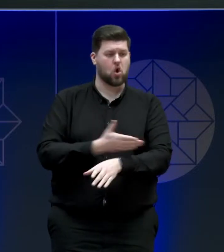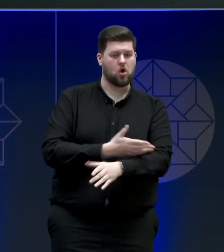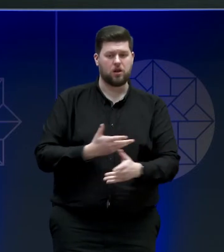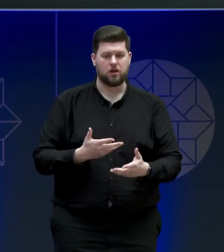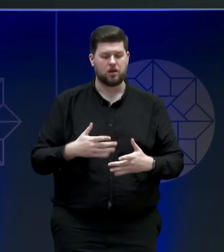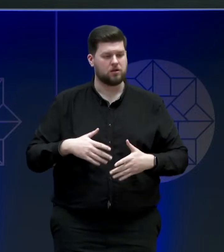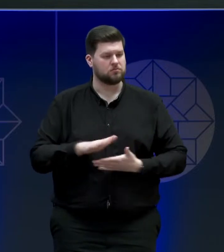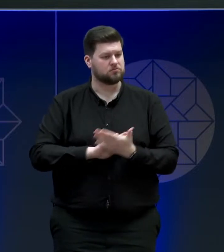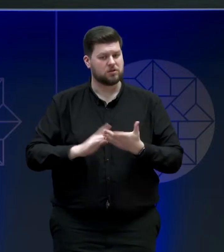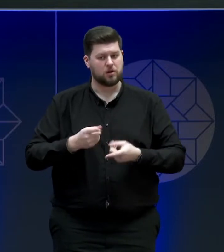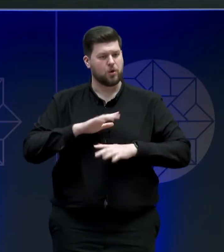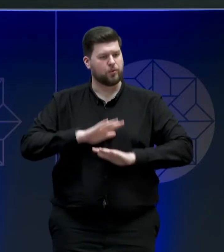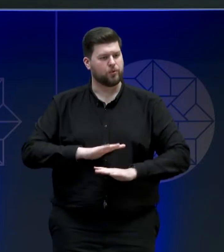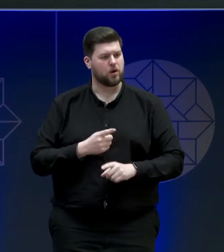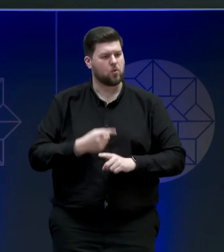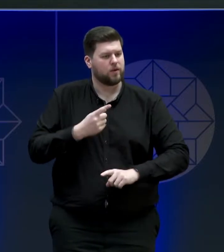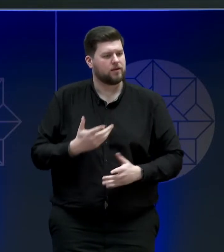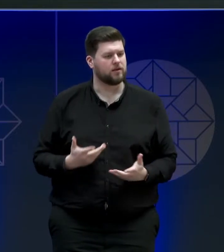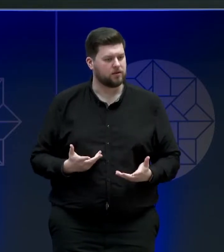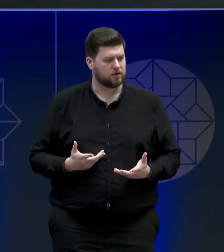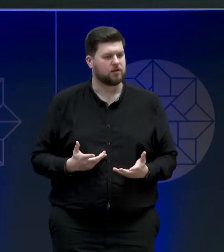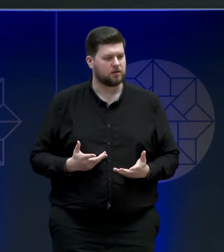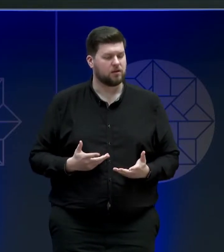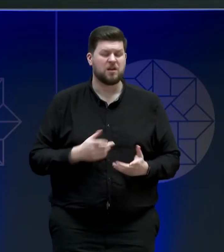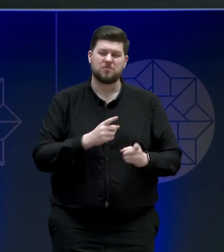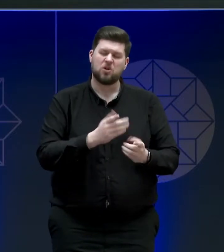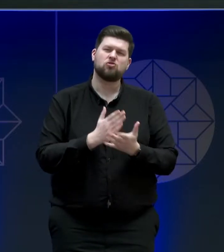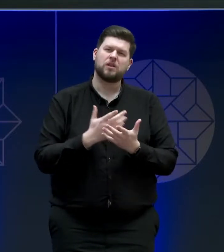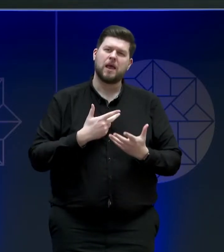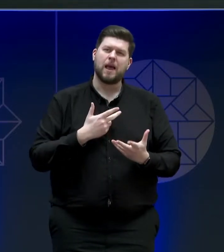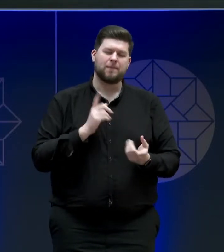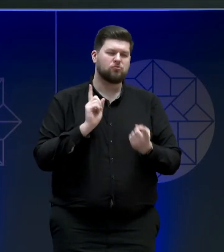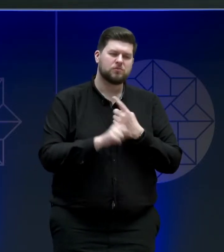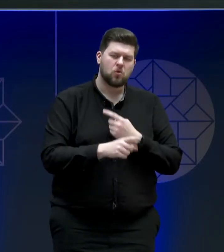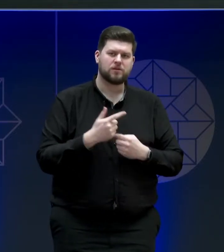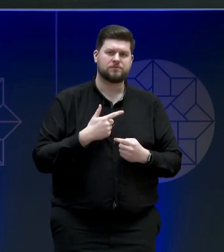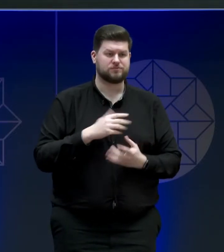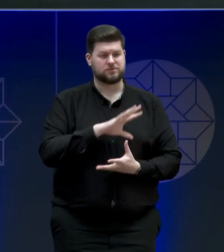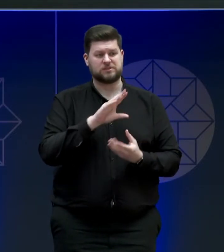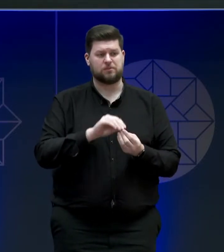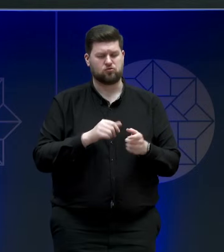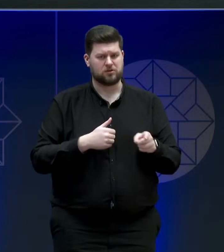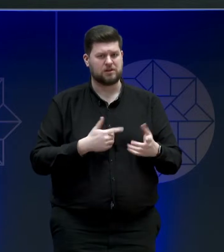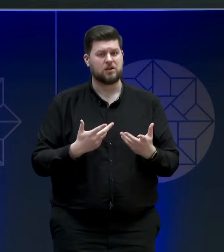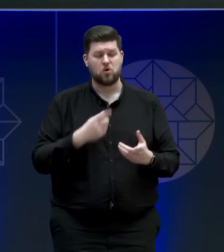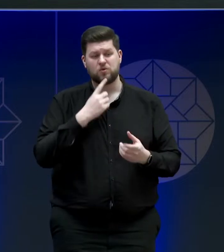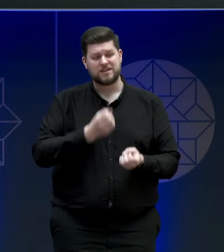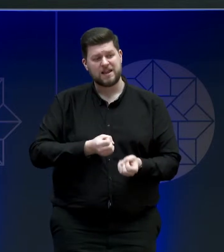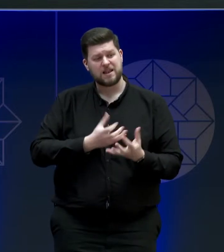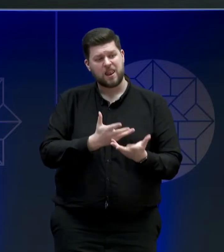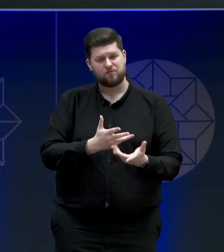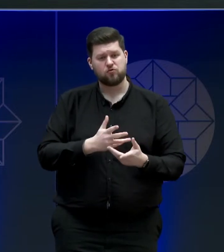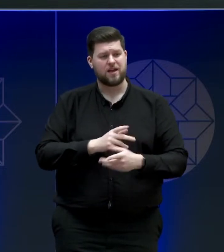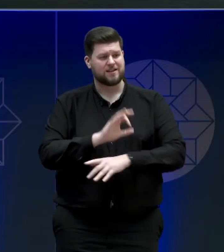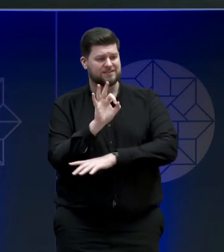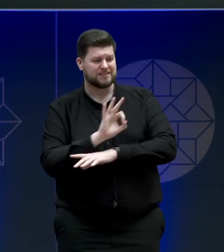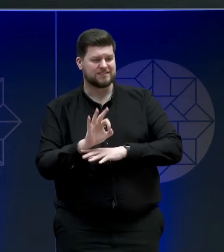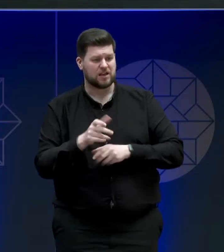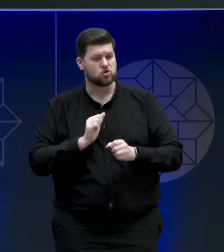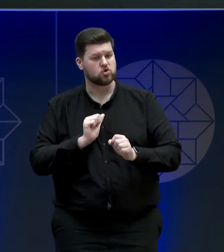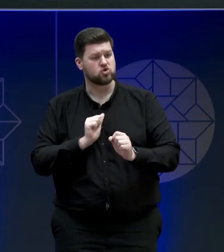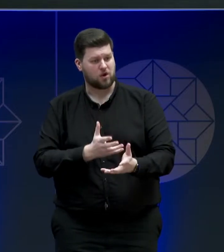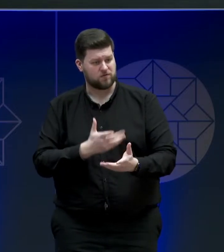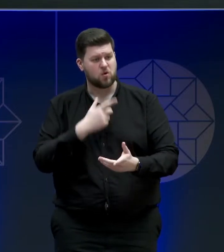think the point I would say in response, Gordon, is I think the delivery and design of services will inevitably